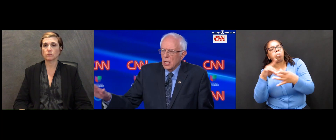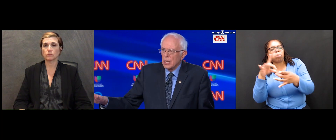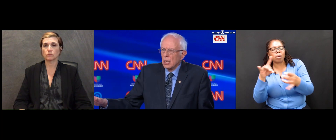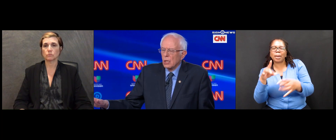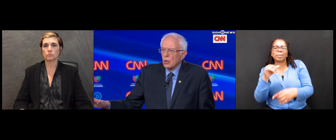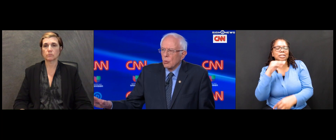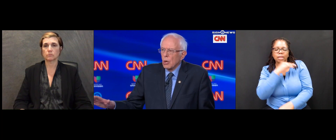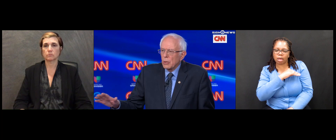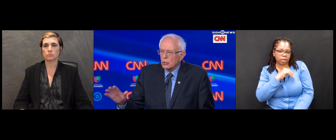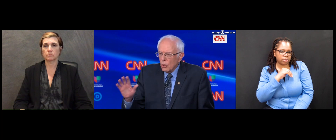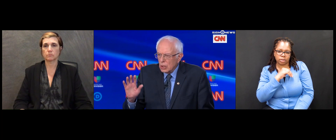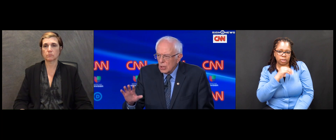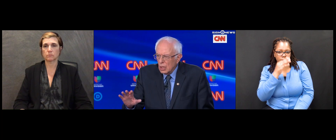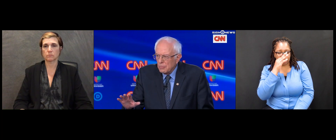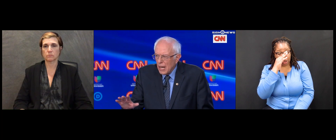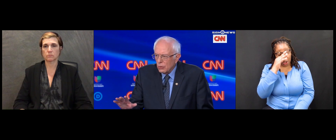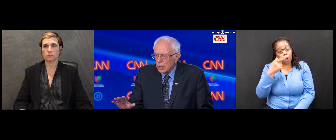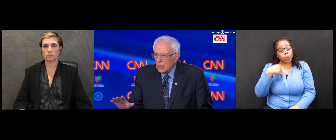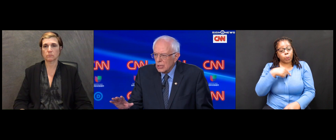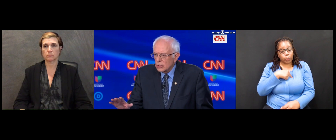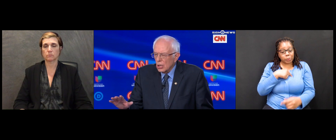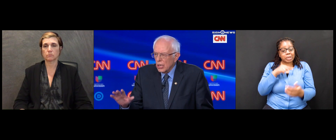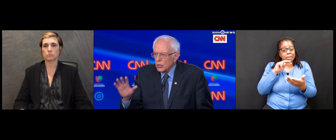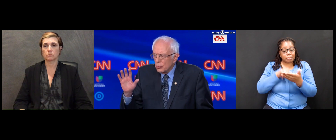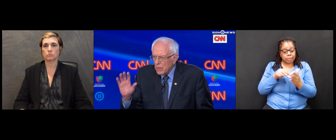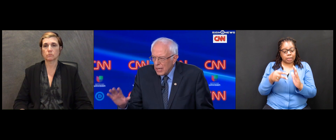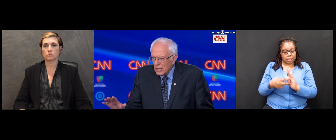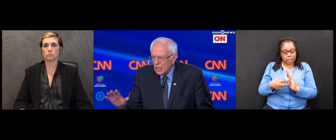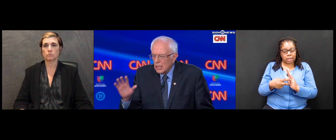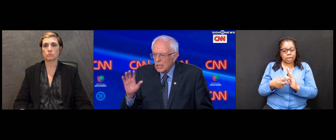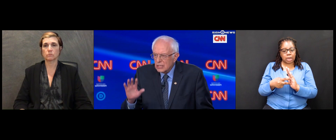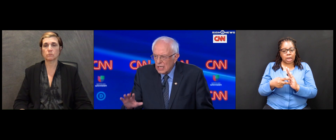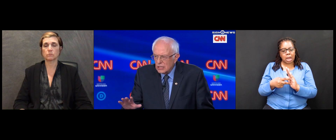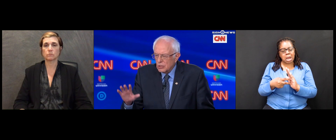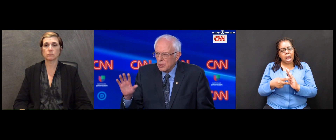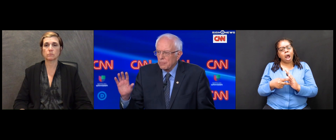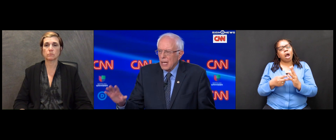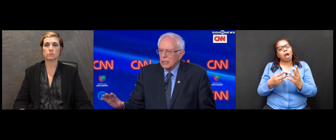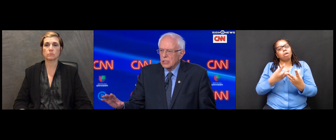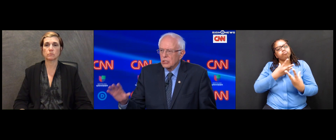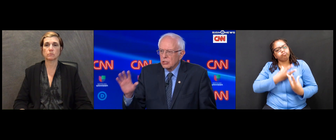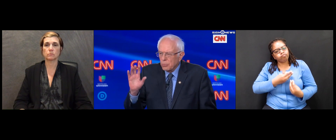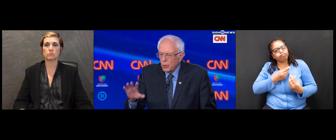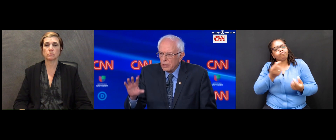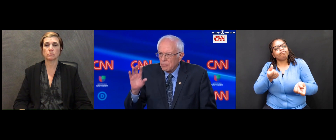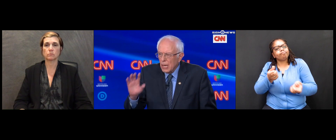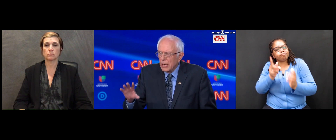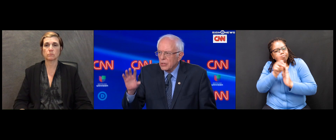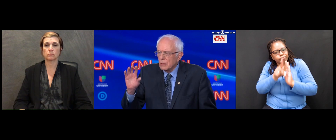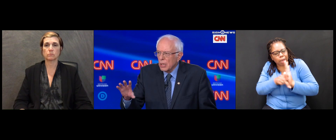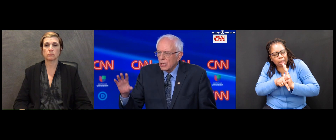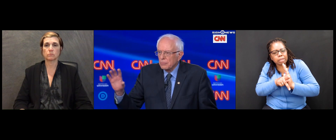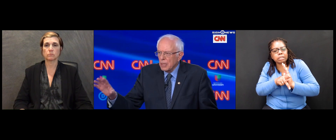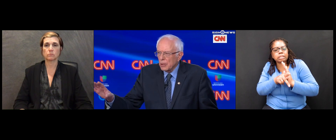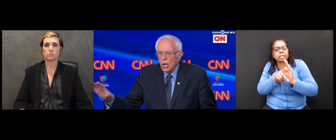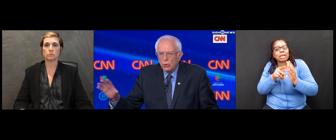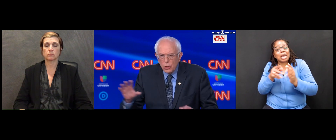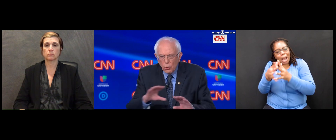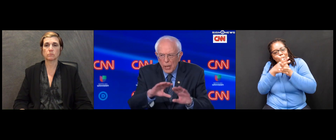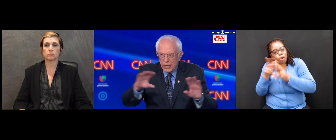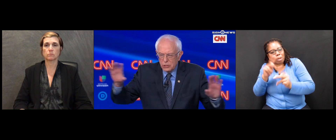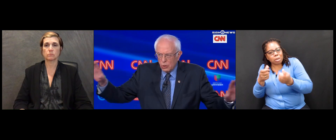total lie. What we're talking about is a humane, sensible policy supported by the American